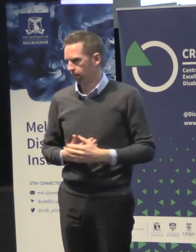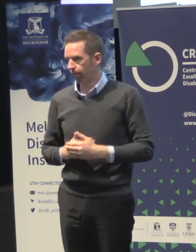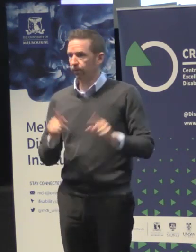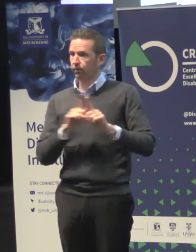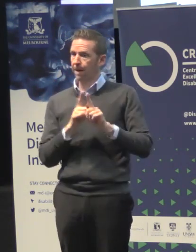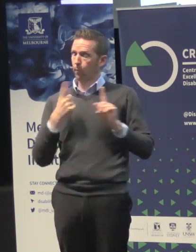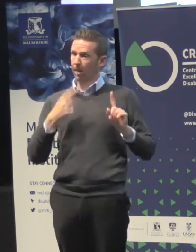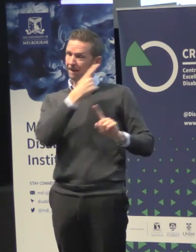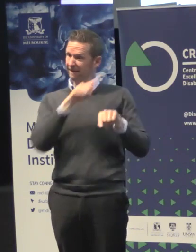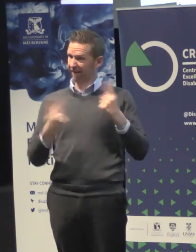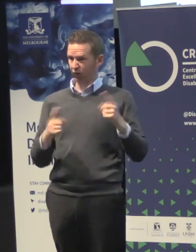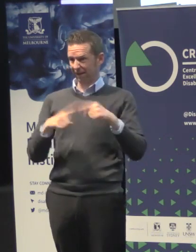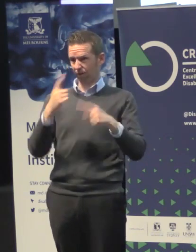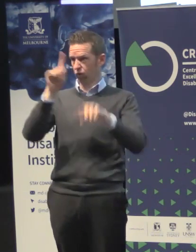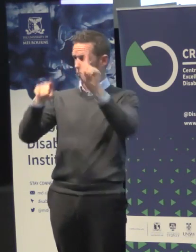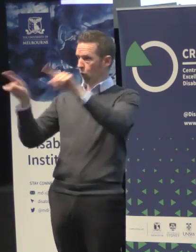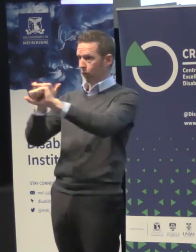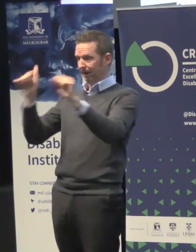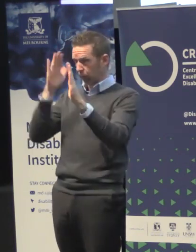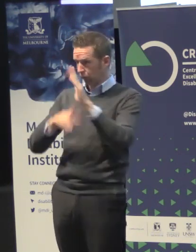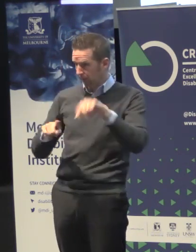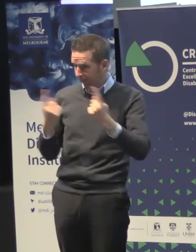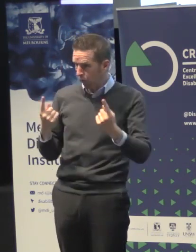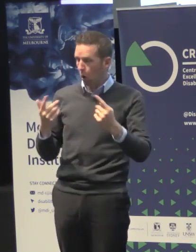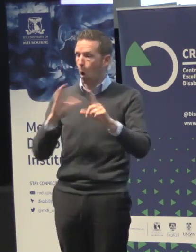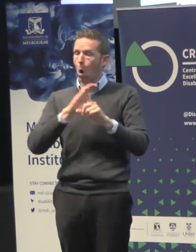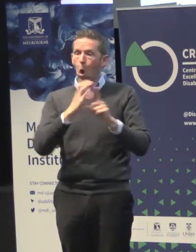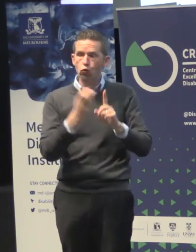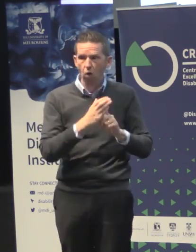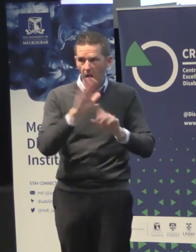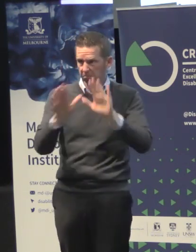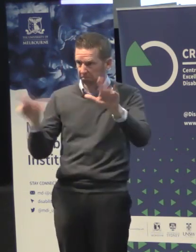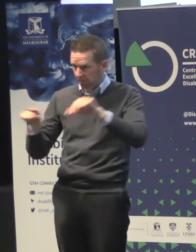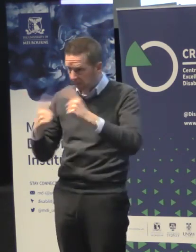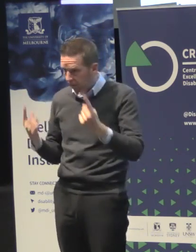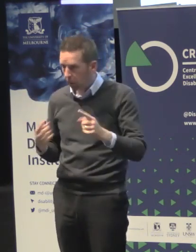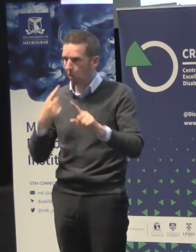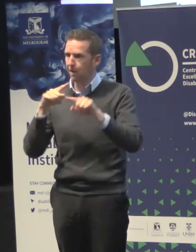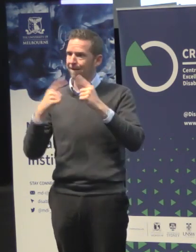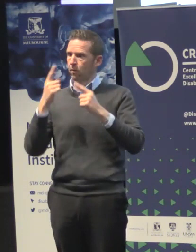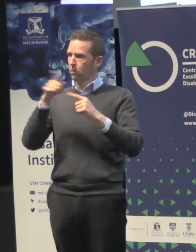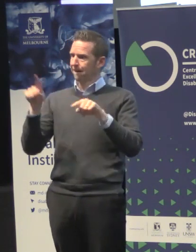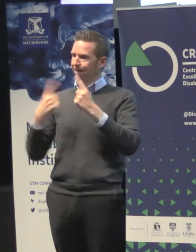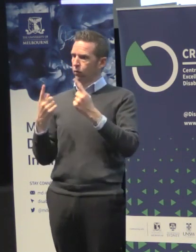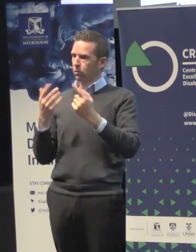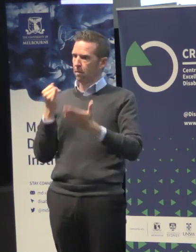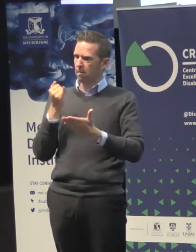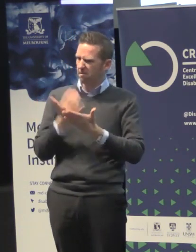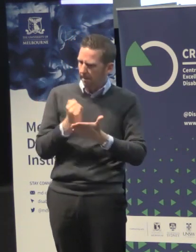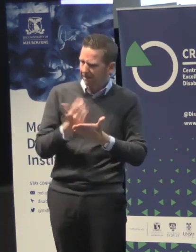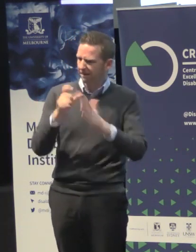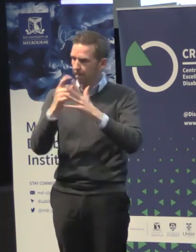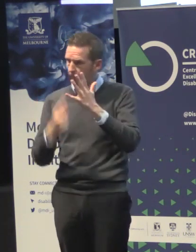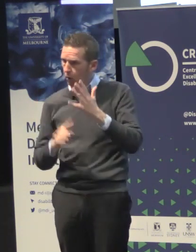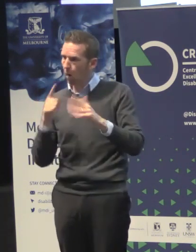different. Different for different people, different culturally, different for people with different impairments, and probably